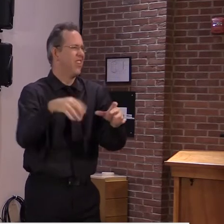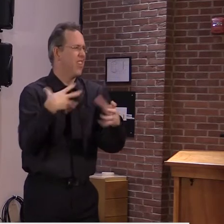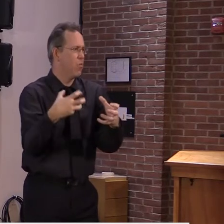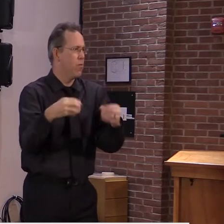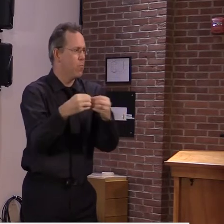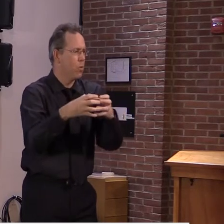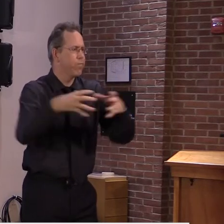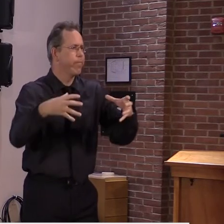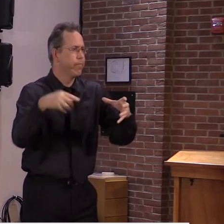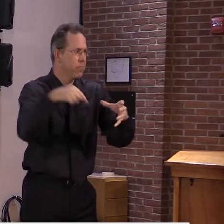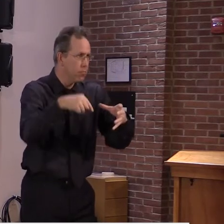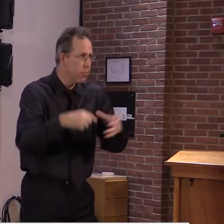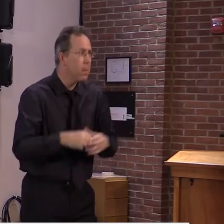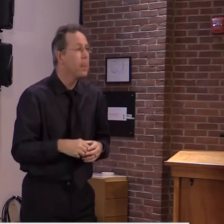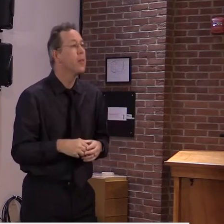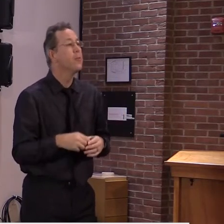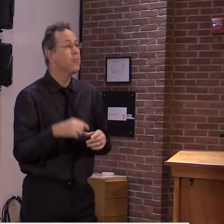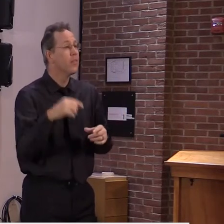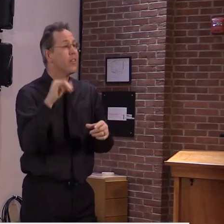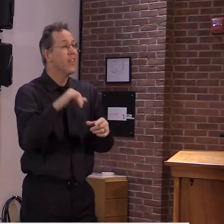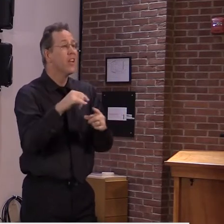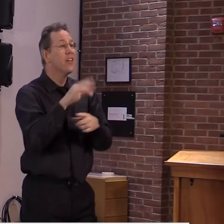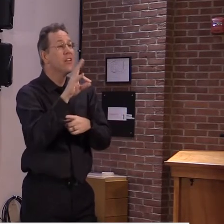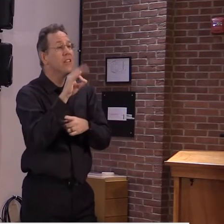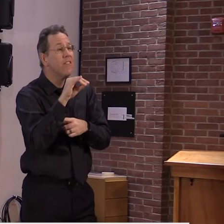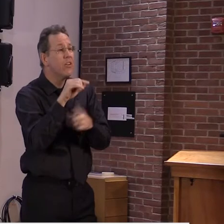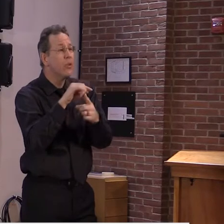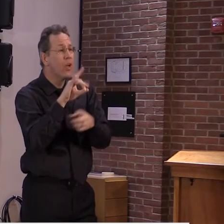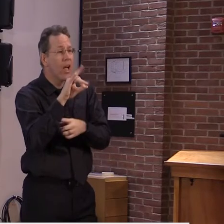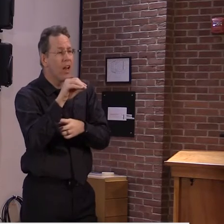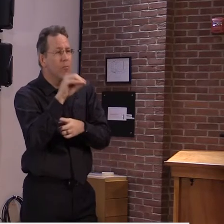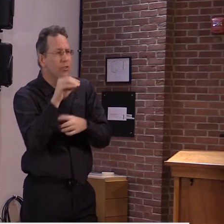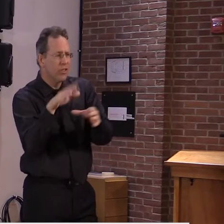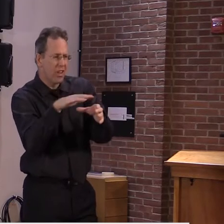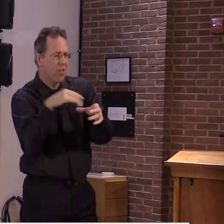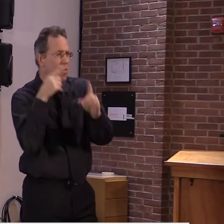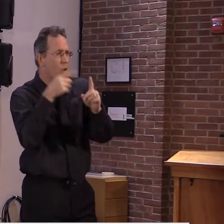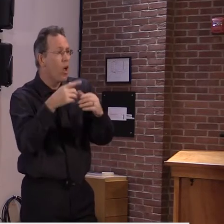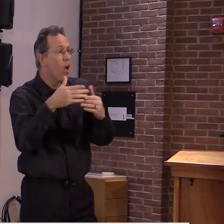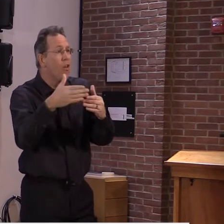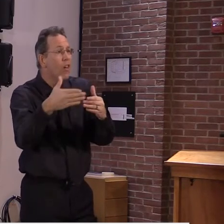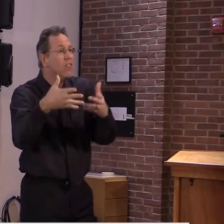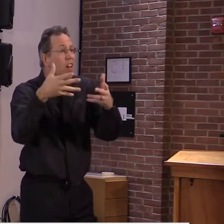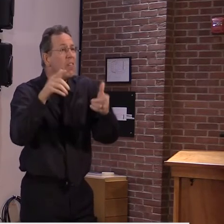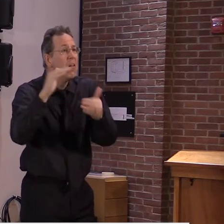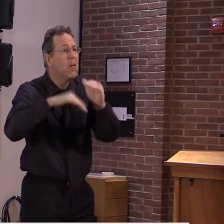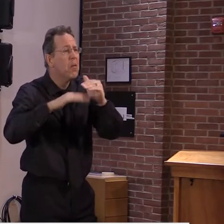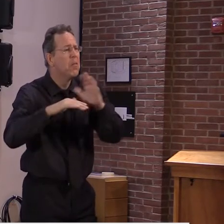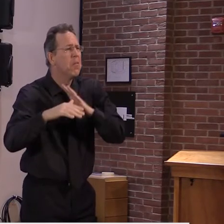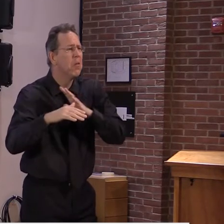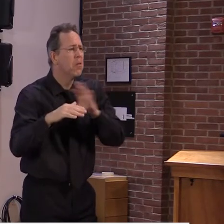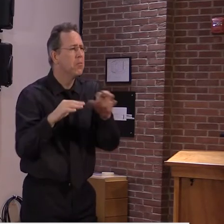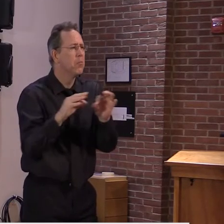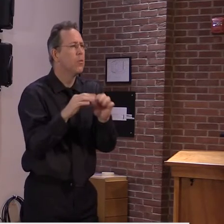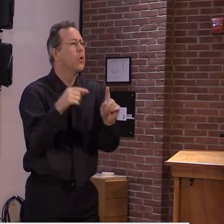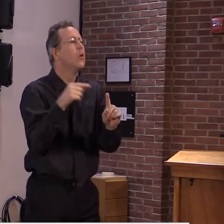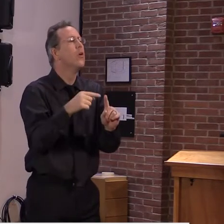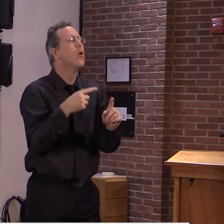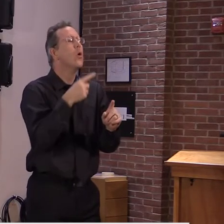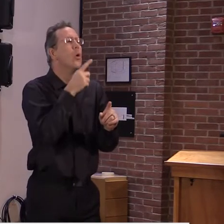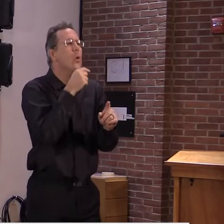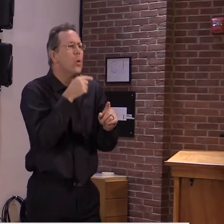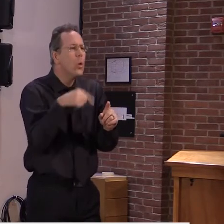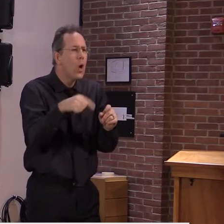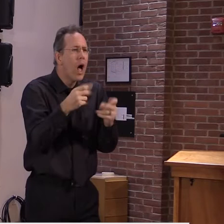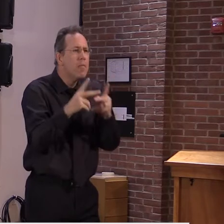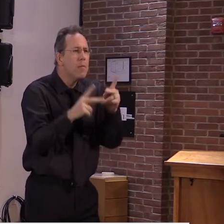not only protect themselves, but others in their family and in their circles, by getting vaccinated. And the numbers